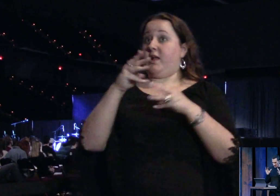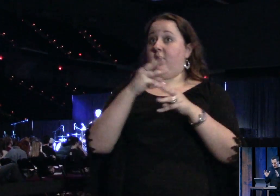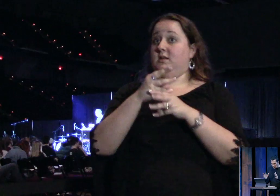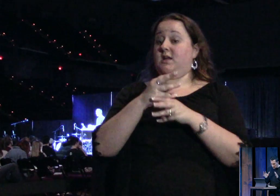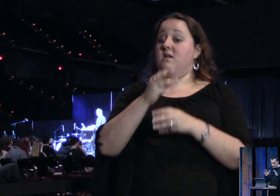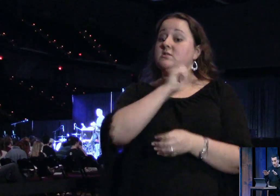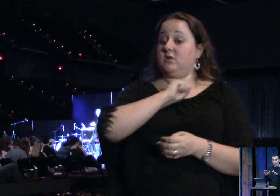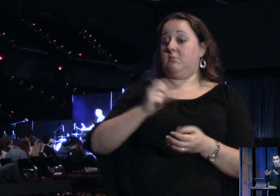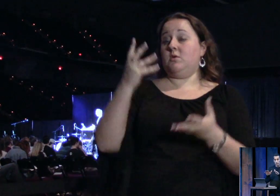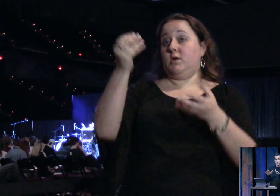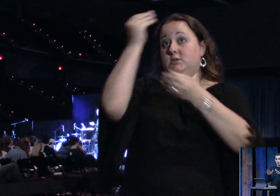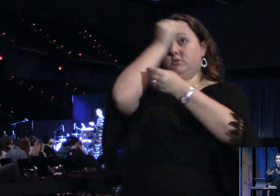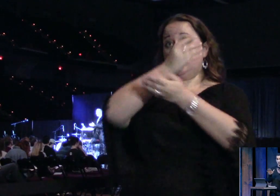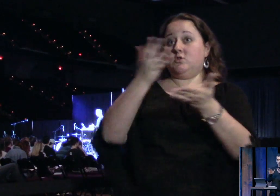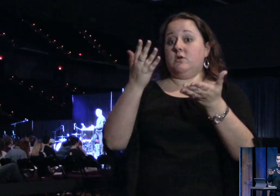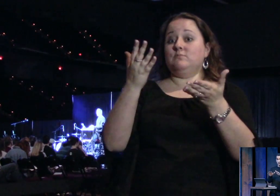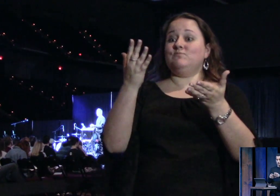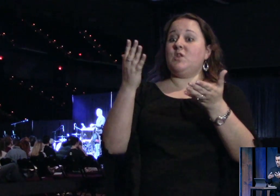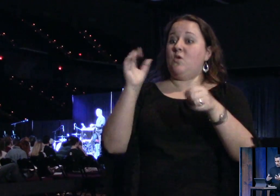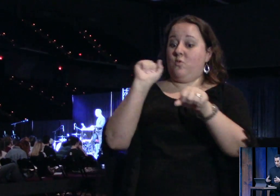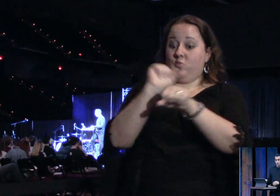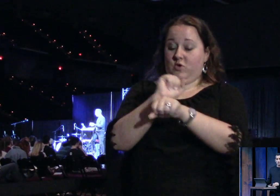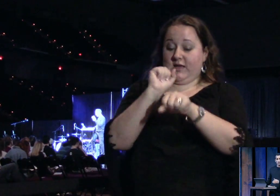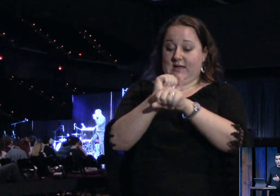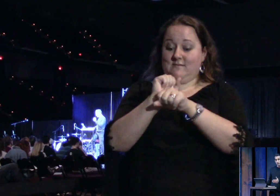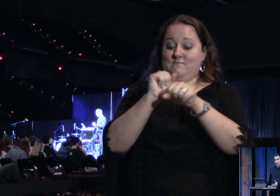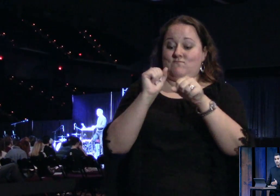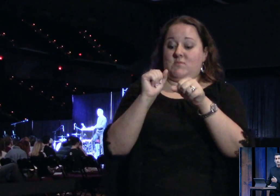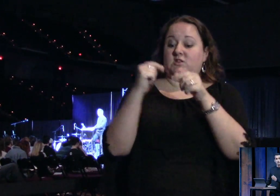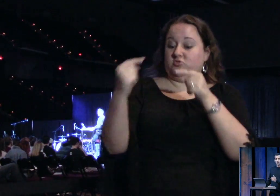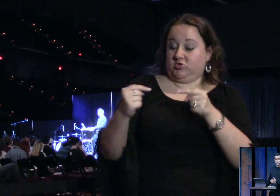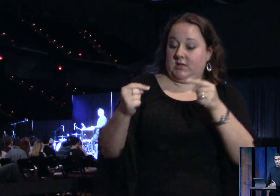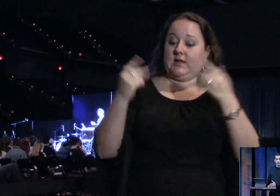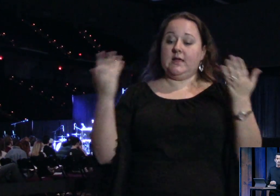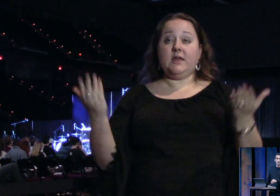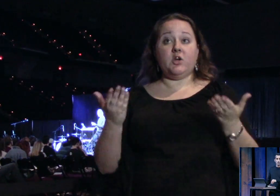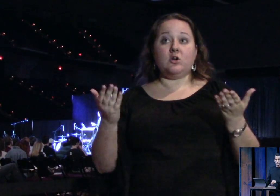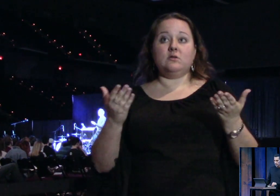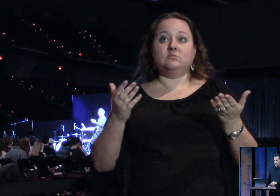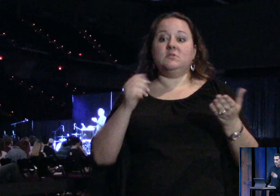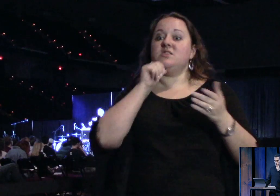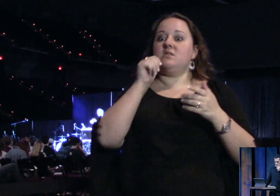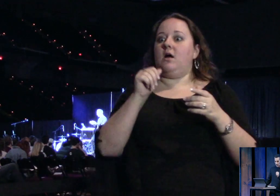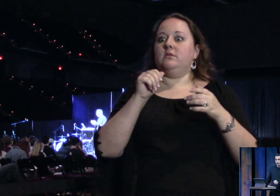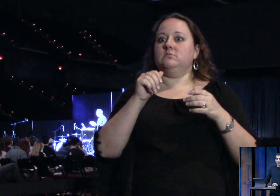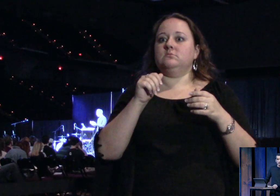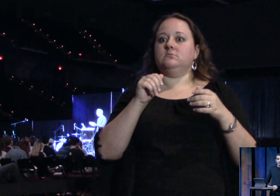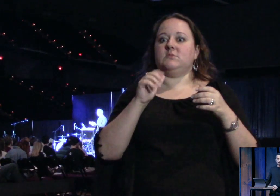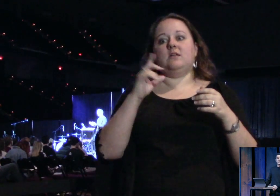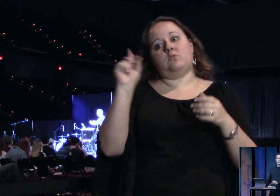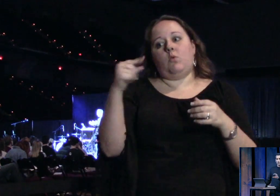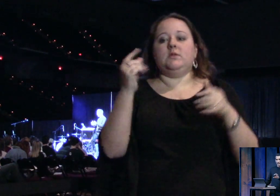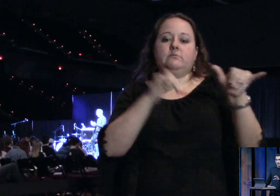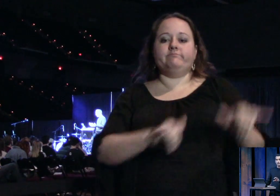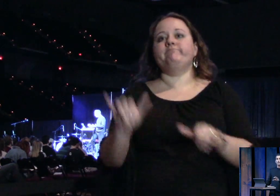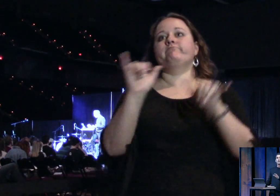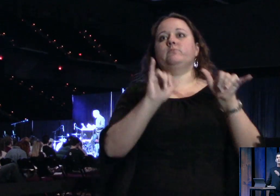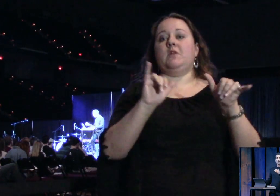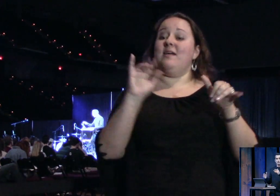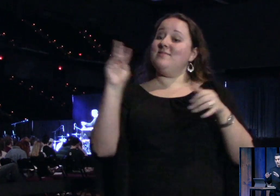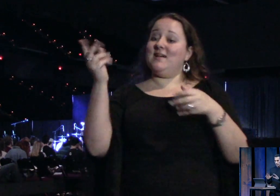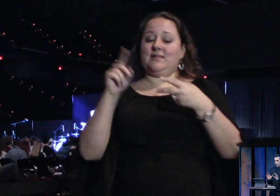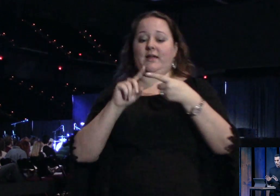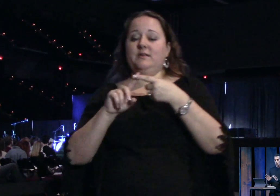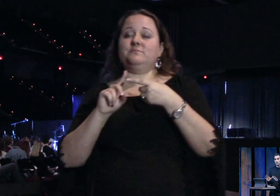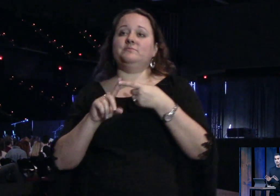First reality Solomon wants you to know is under the sun, your life isn't building, it's cycling. The second key reality